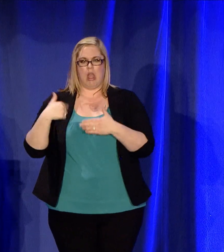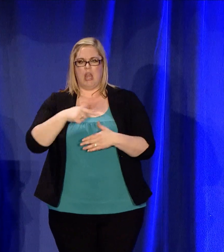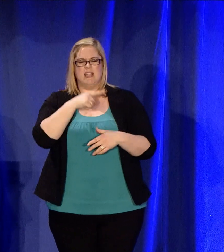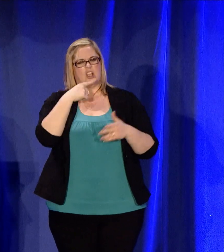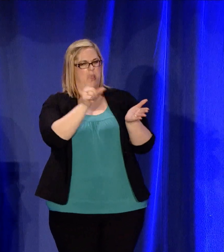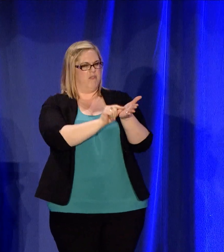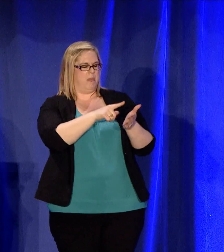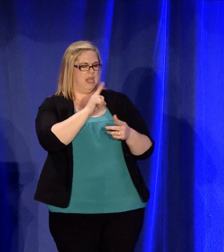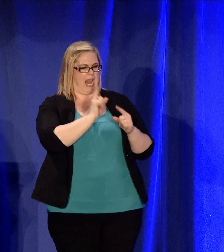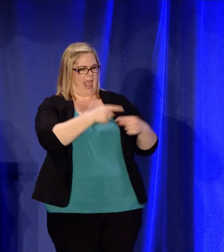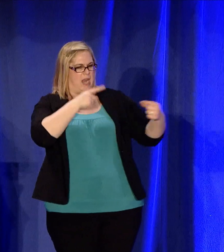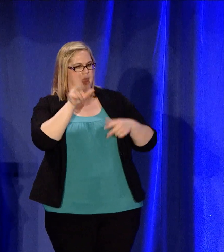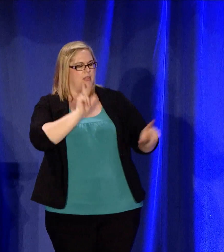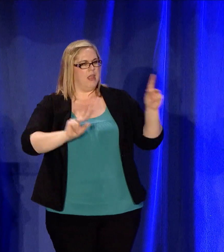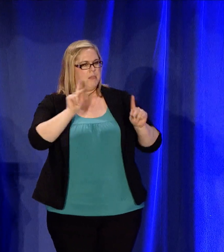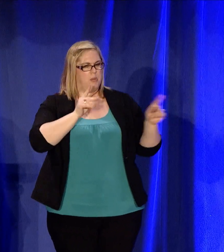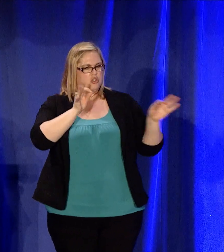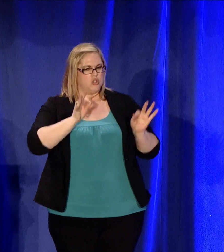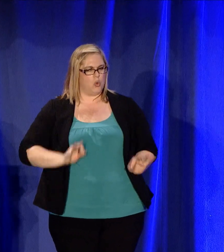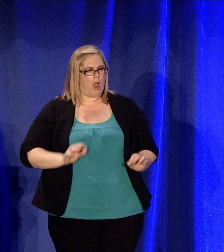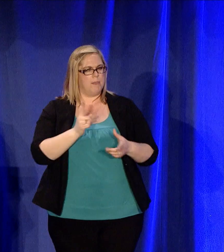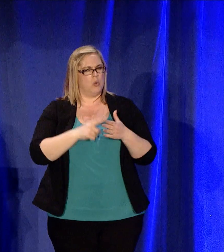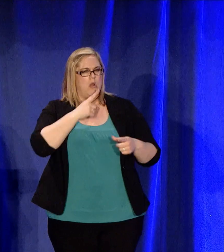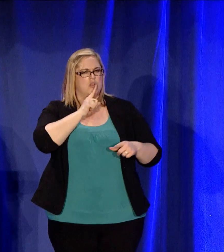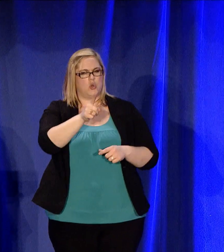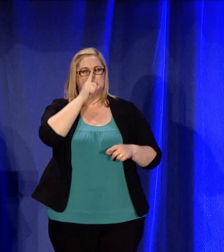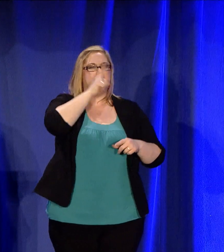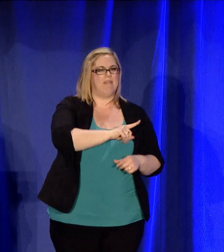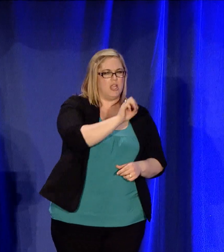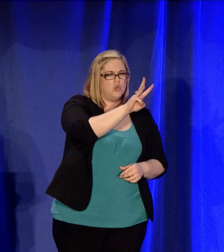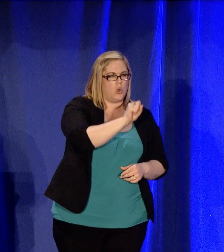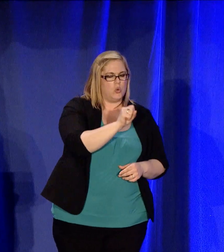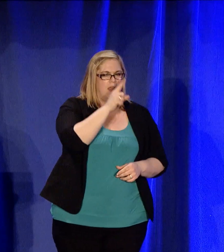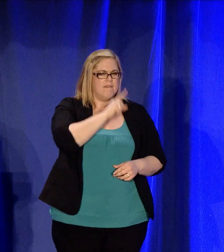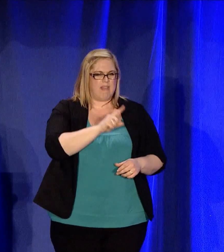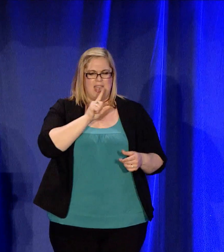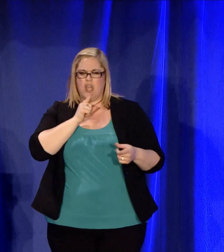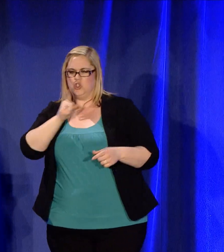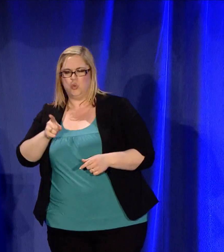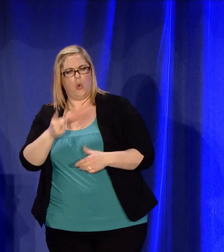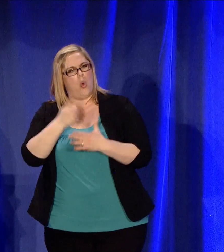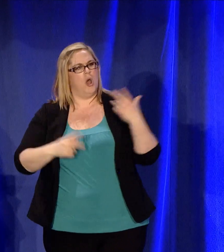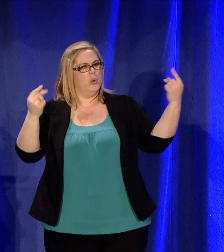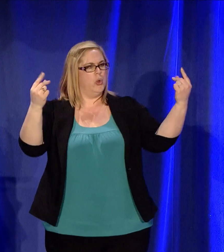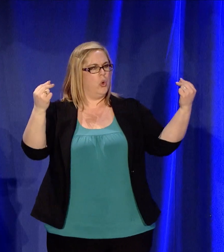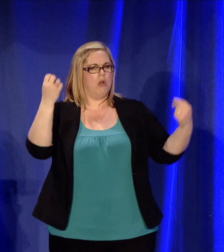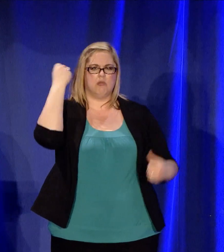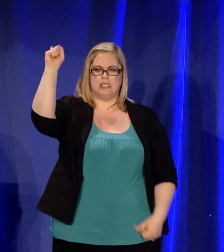an enemy of the people, describes what is true as fake and what is fake as true, what must we